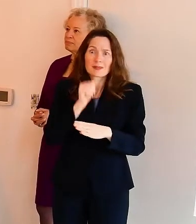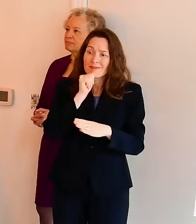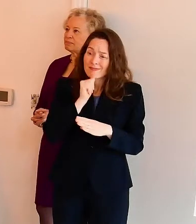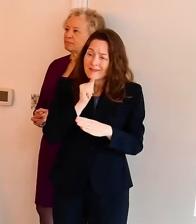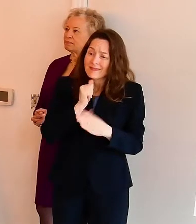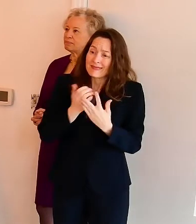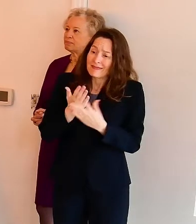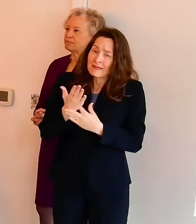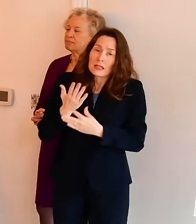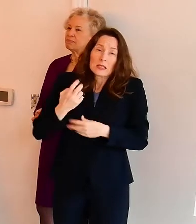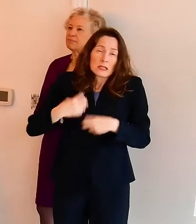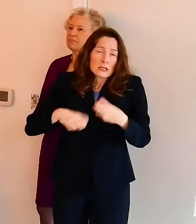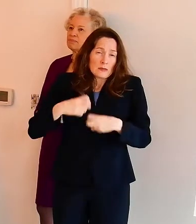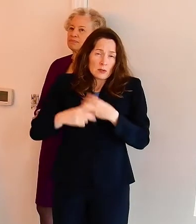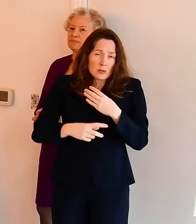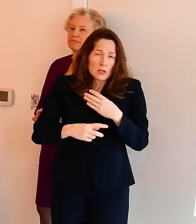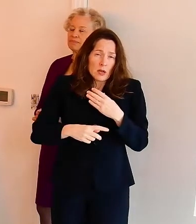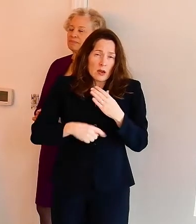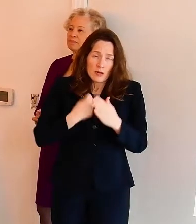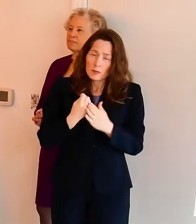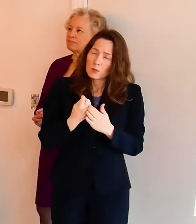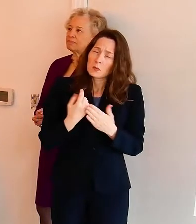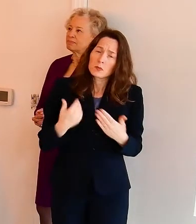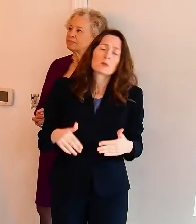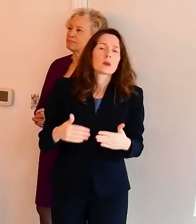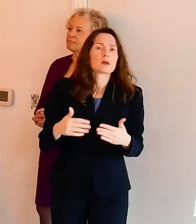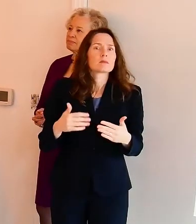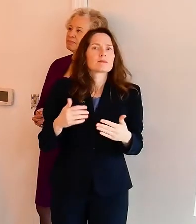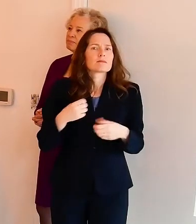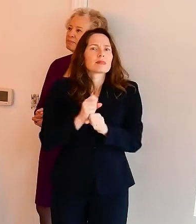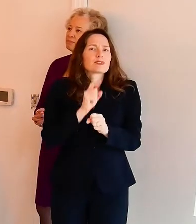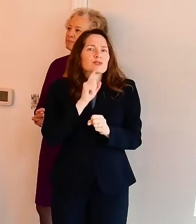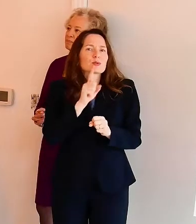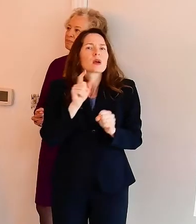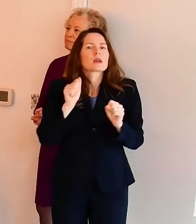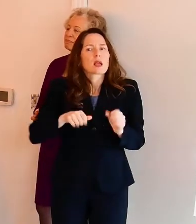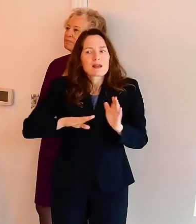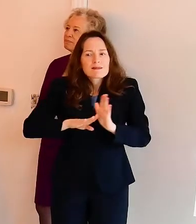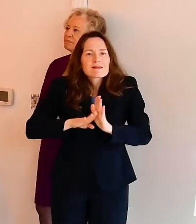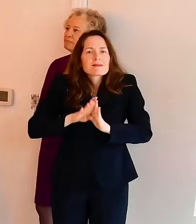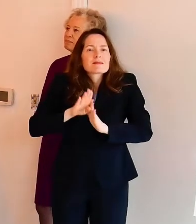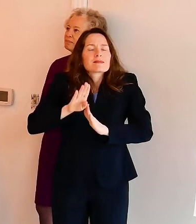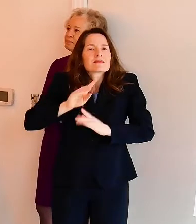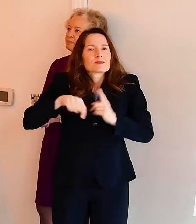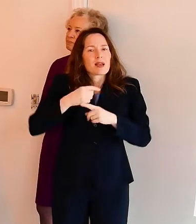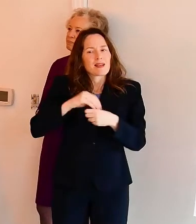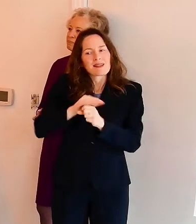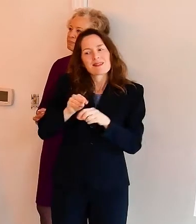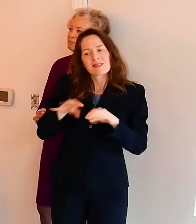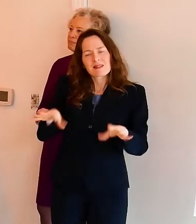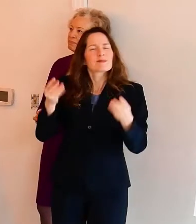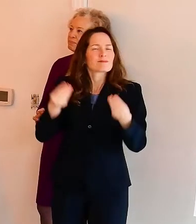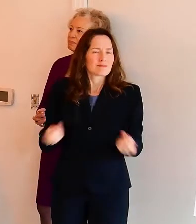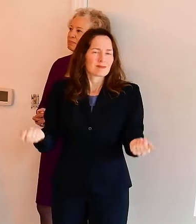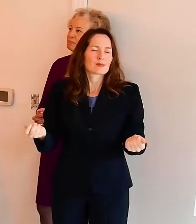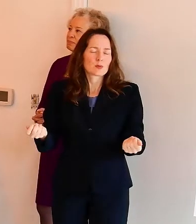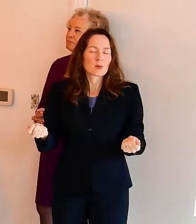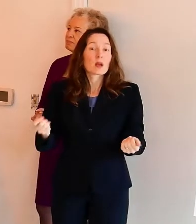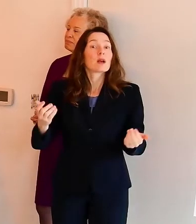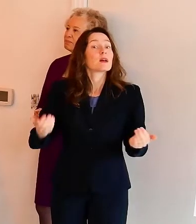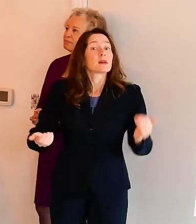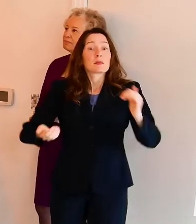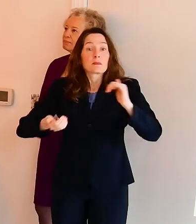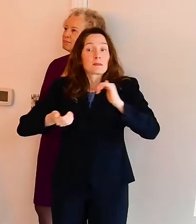time will help ensure that they have a chance to thrive as we come out of the pandemic. Partnerships like this show that